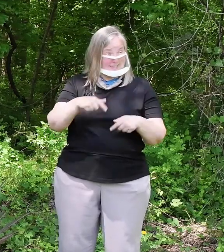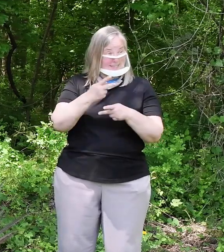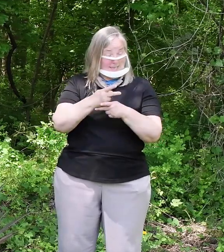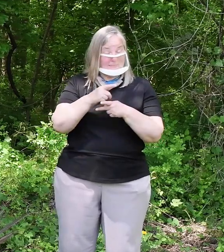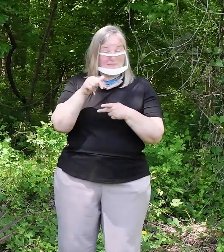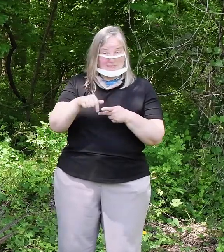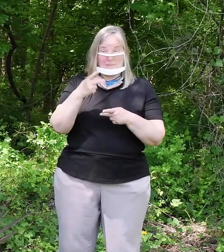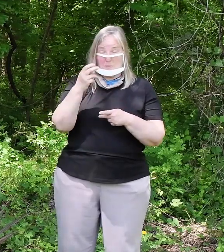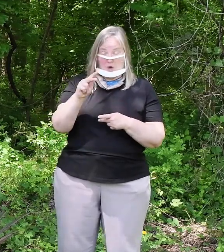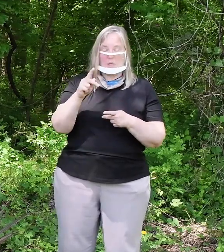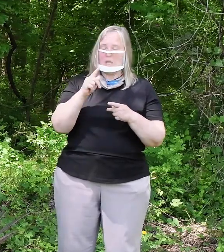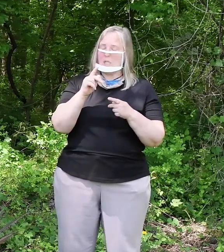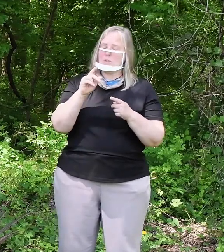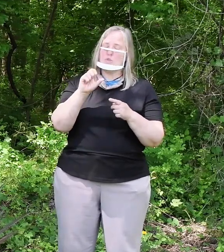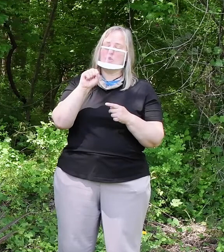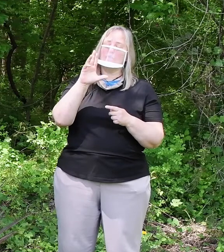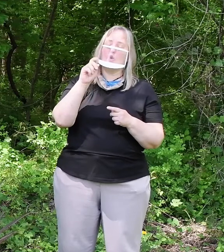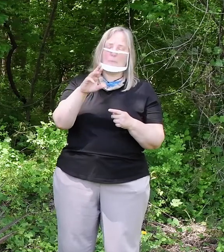good condition.